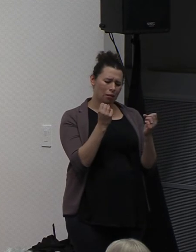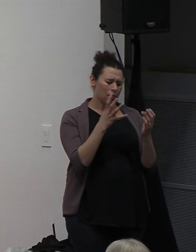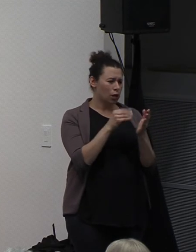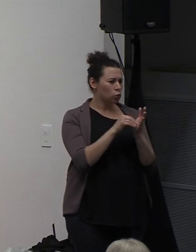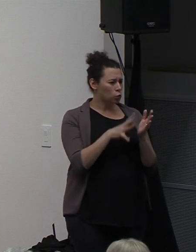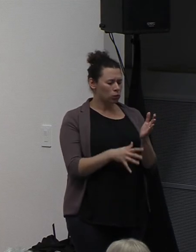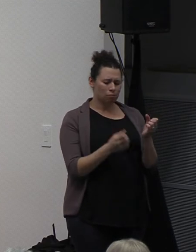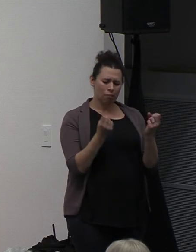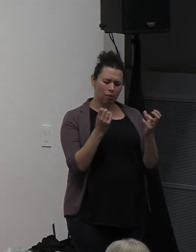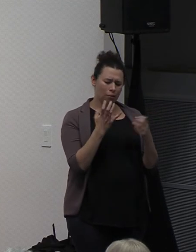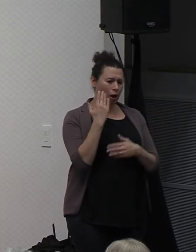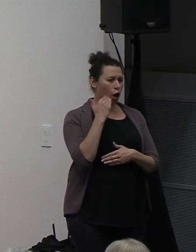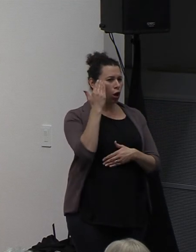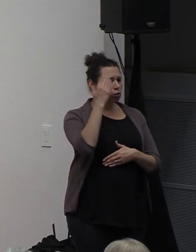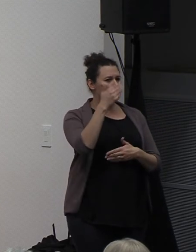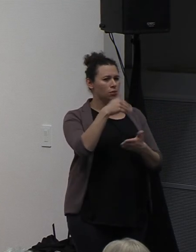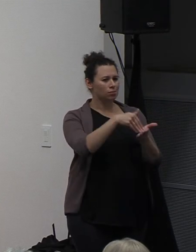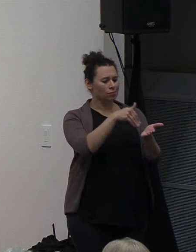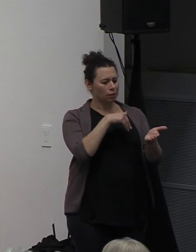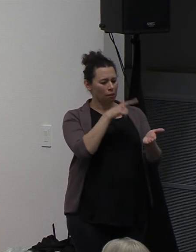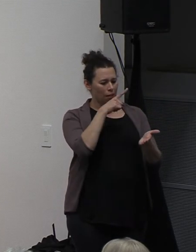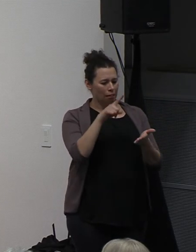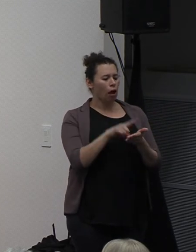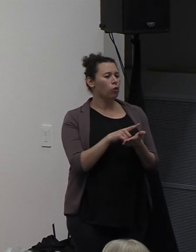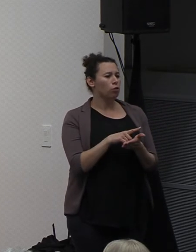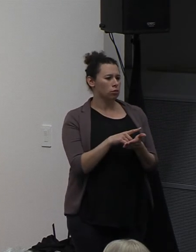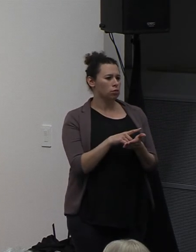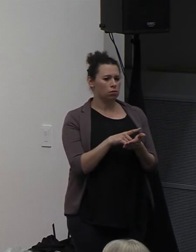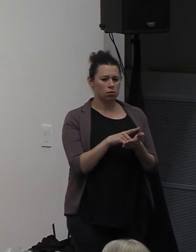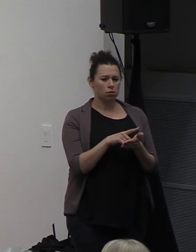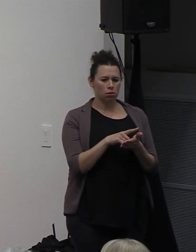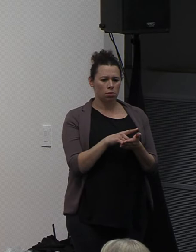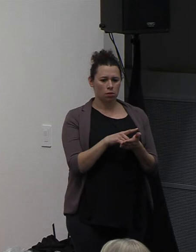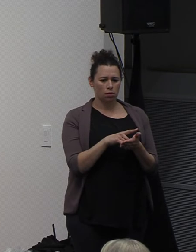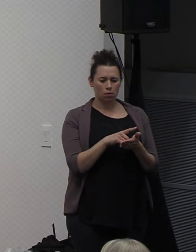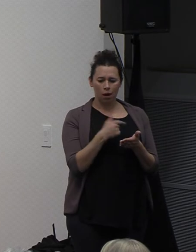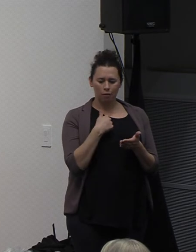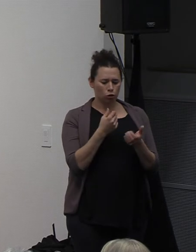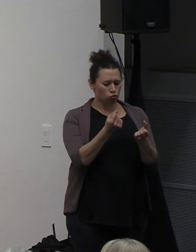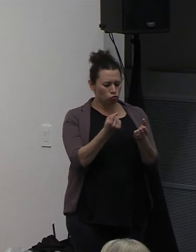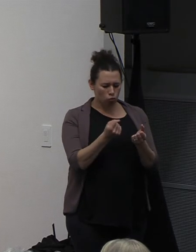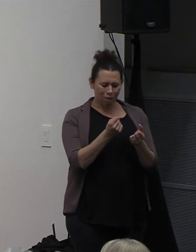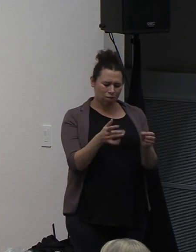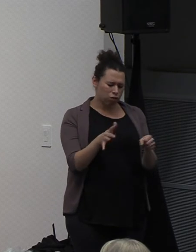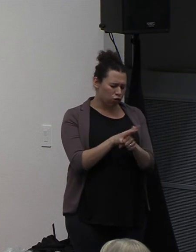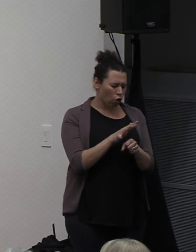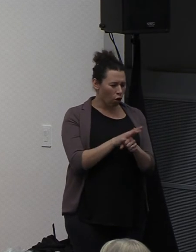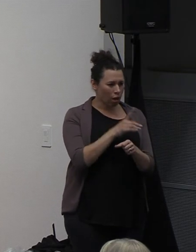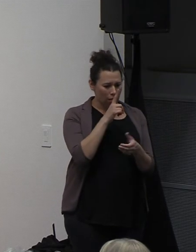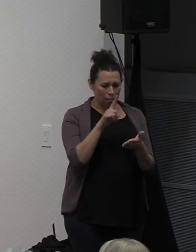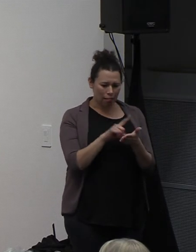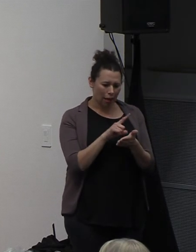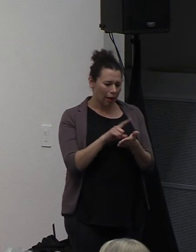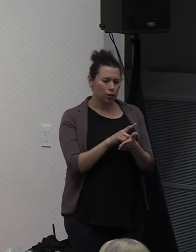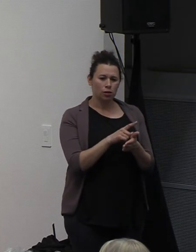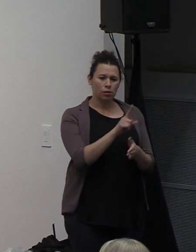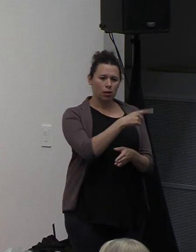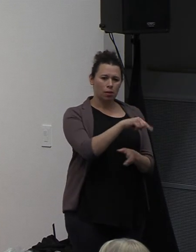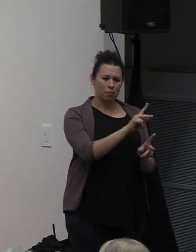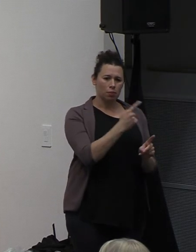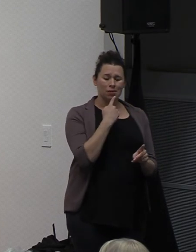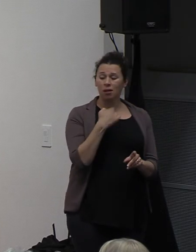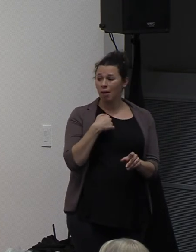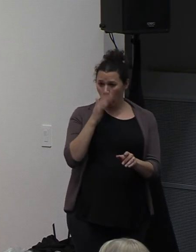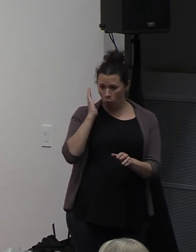adults who have listened to me. I have drawers full of letters. telling me that they will always remember